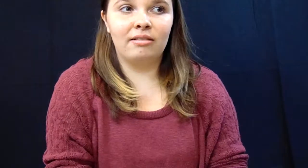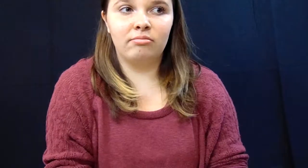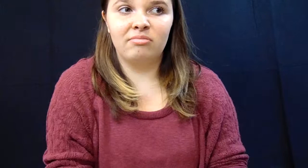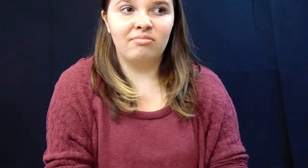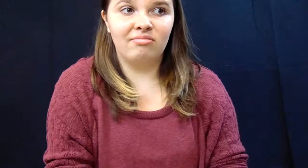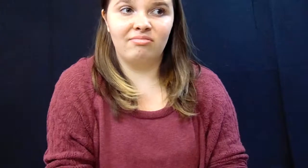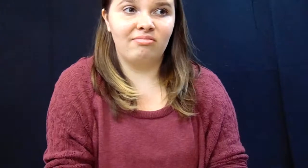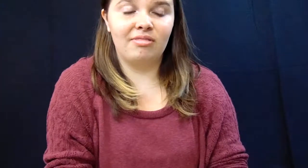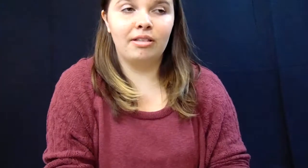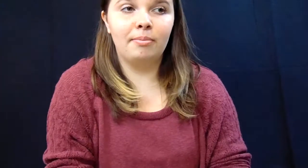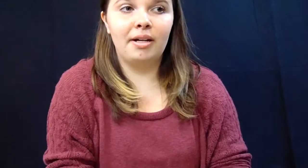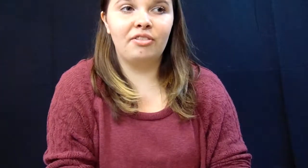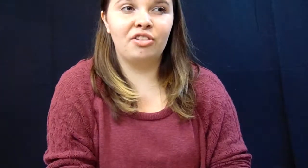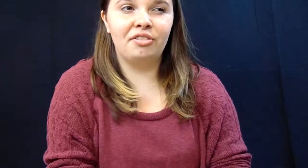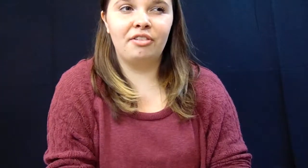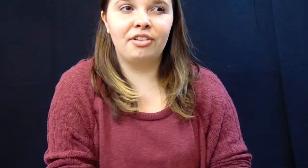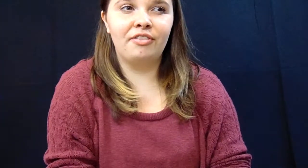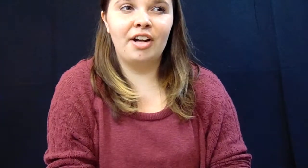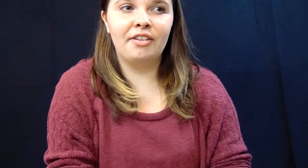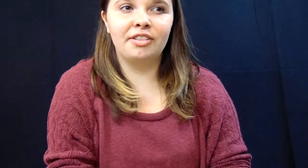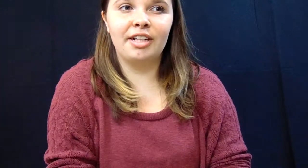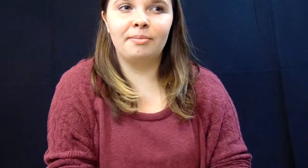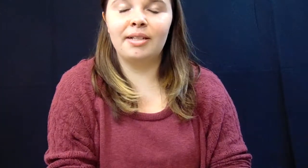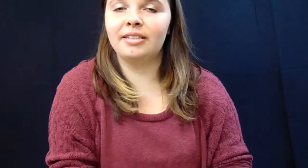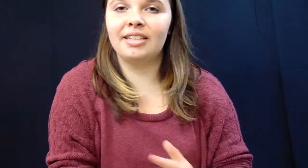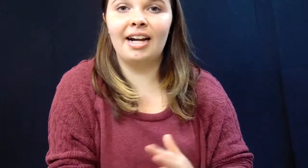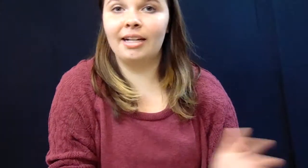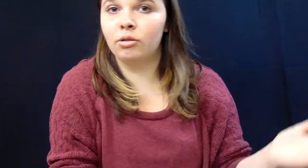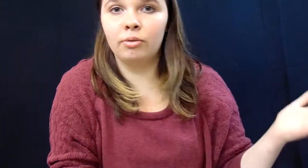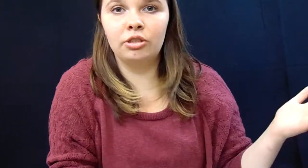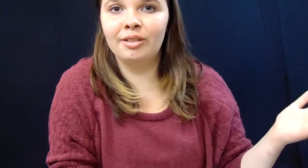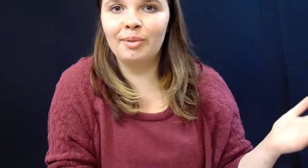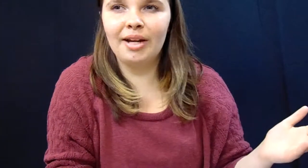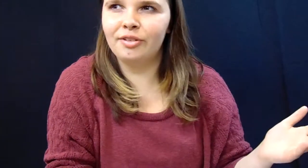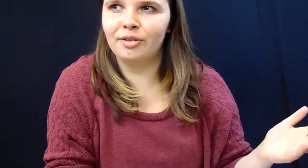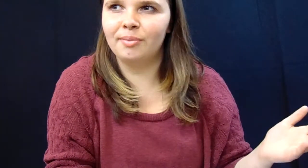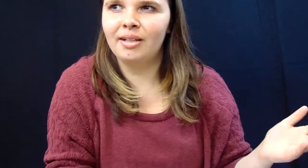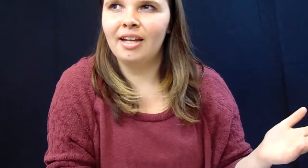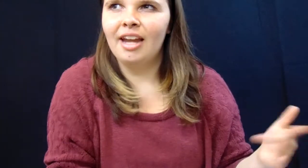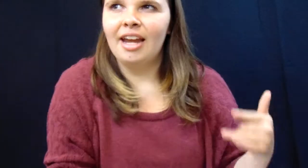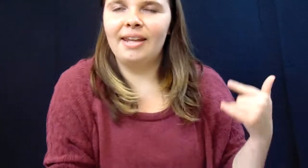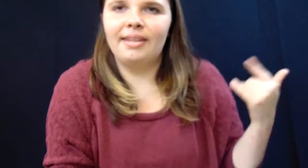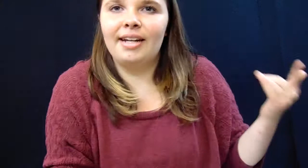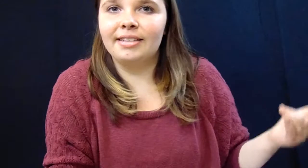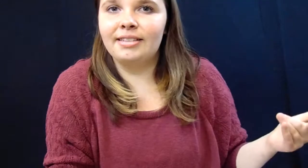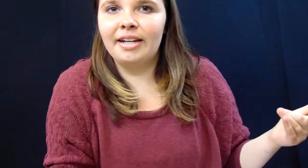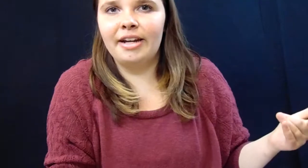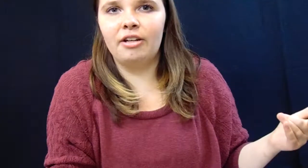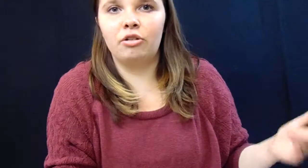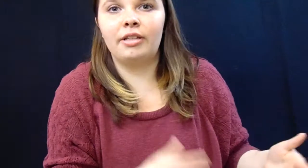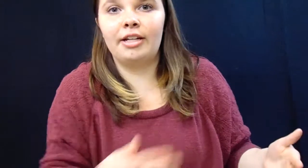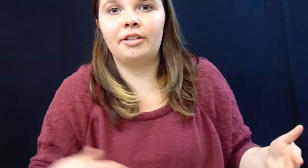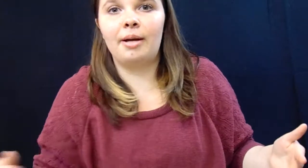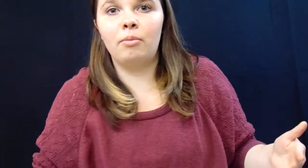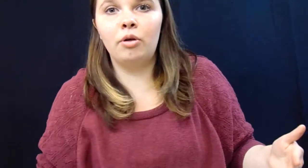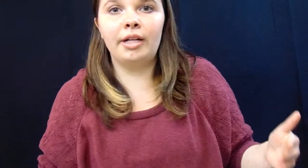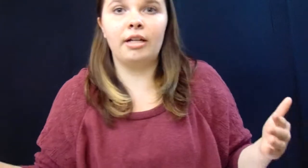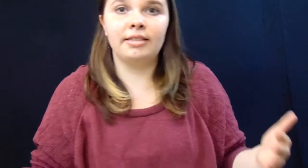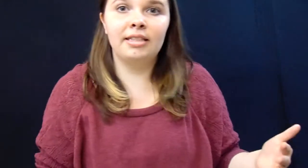in the bed for roughly 5 or 10 minutes I went to the bathroom and the next day or later that morning on